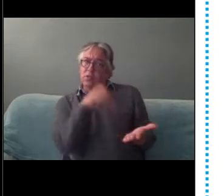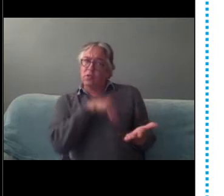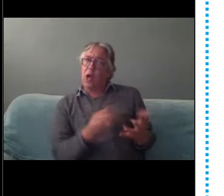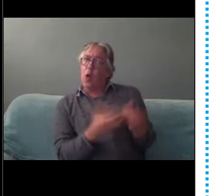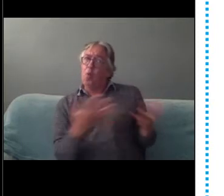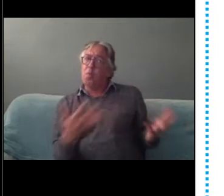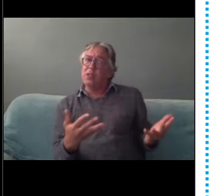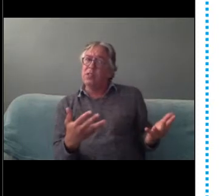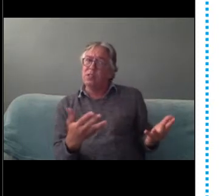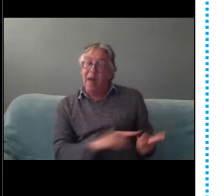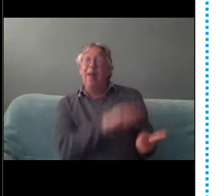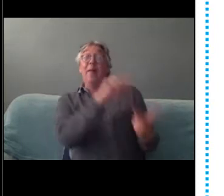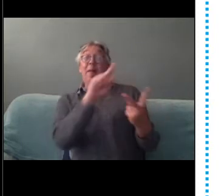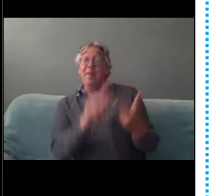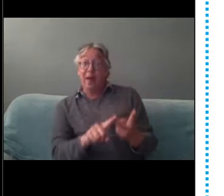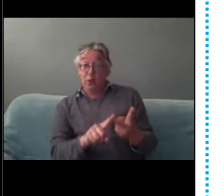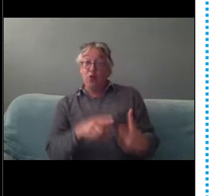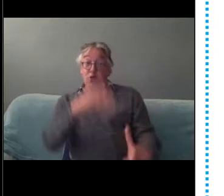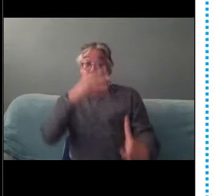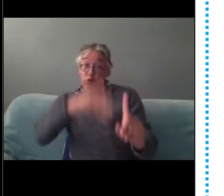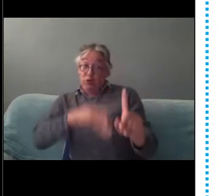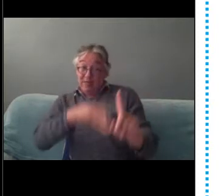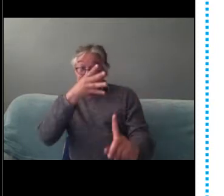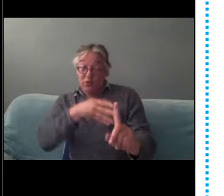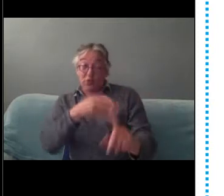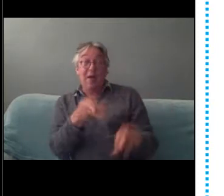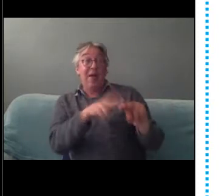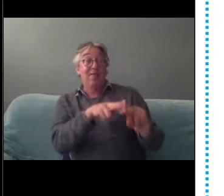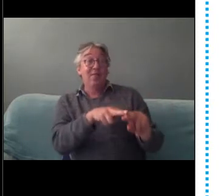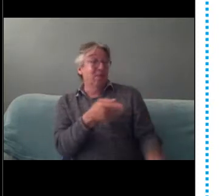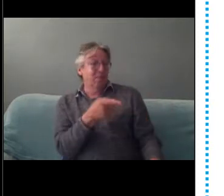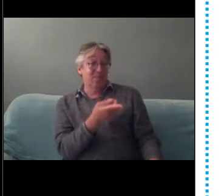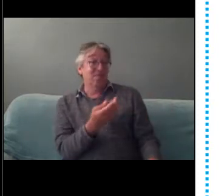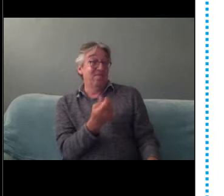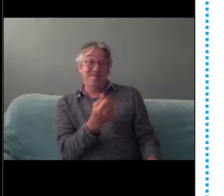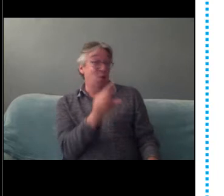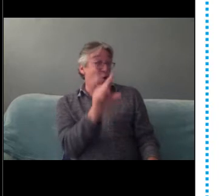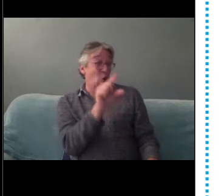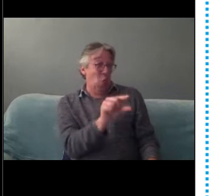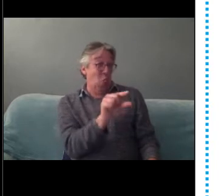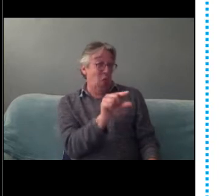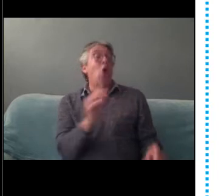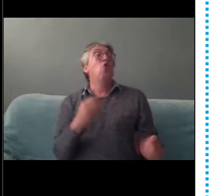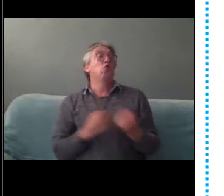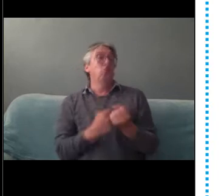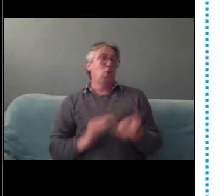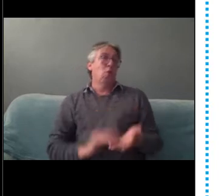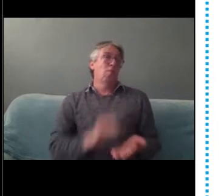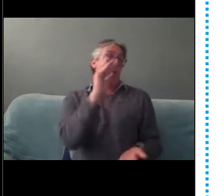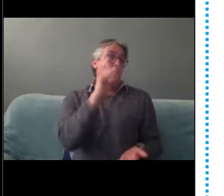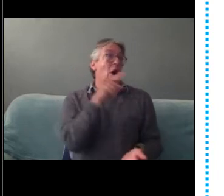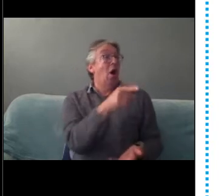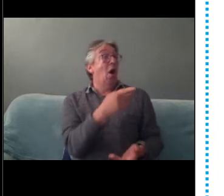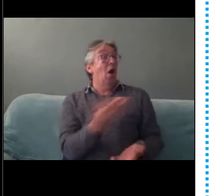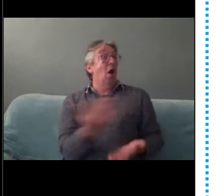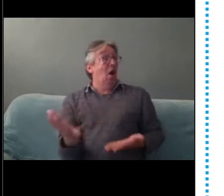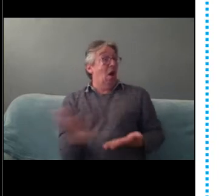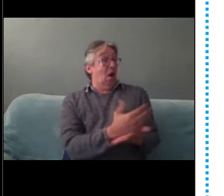reduce or increase your support allowance. And